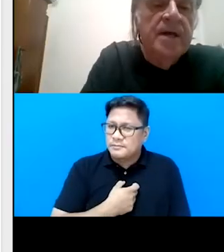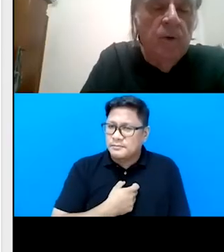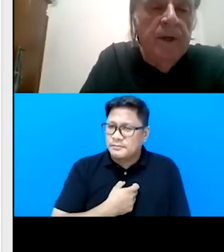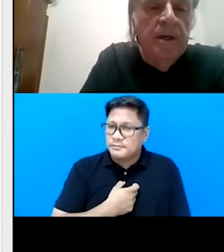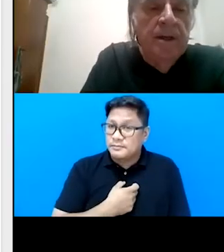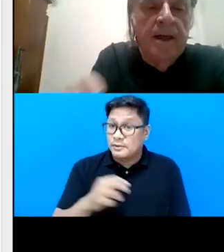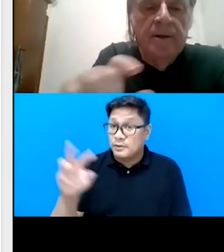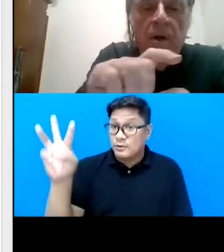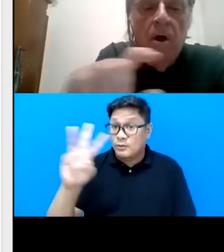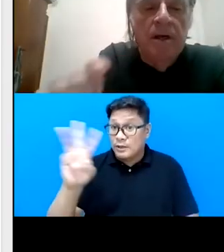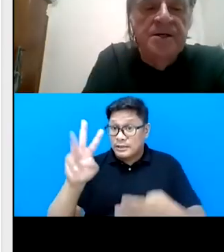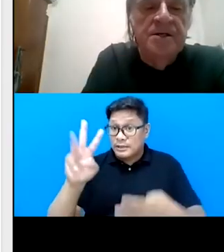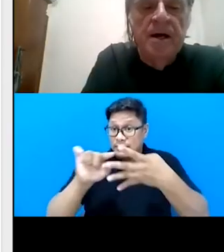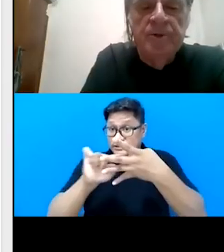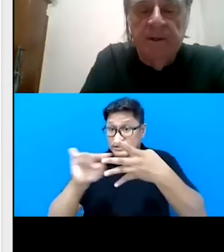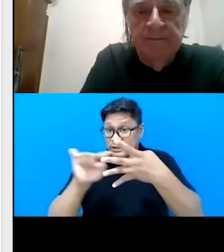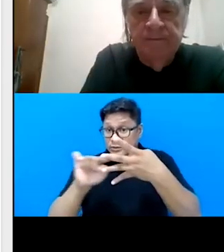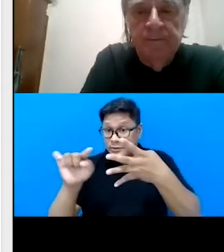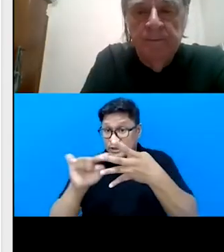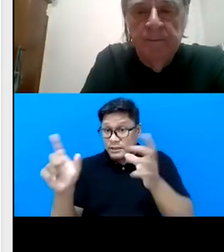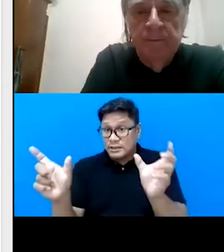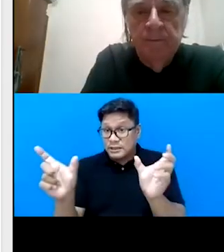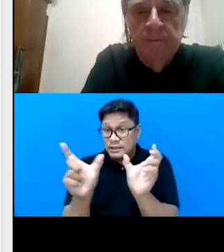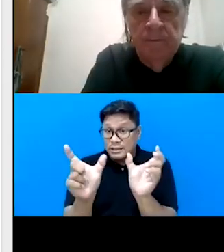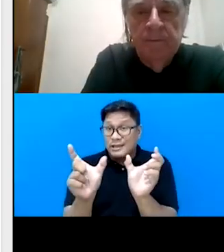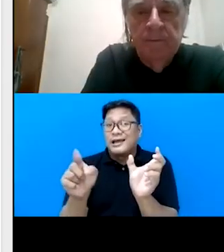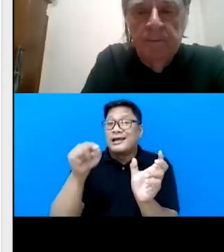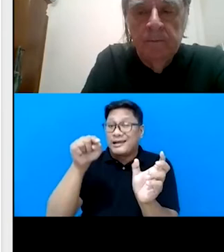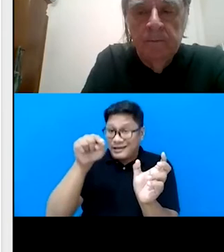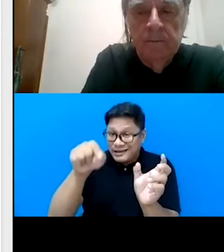Wednesday, second week, that all is the subject.